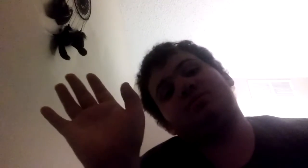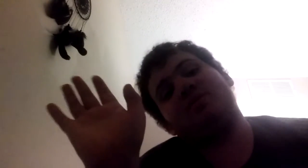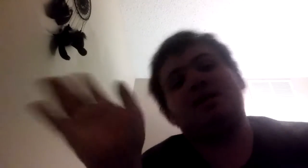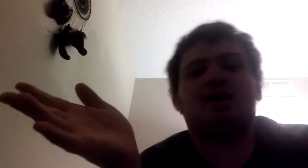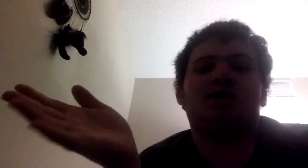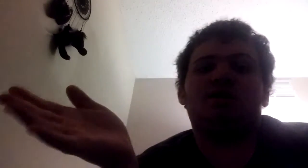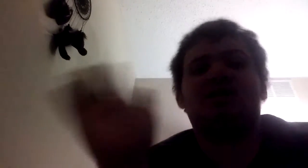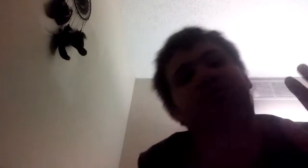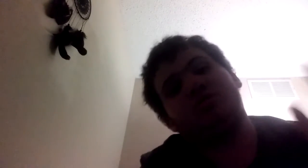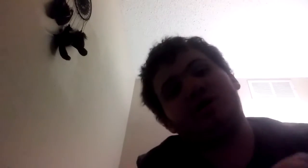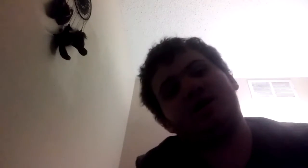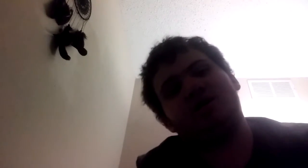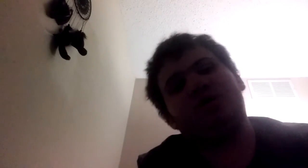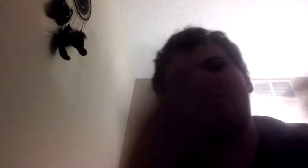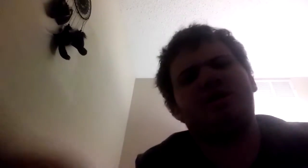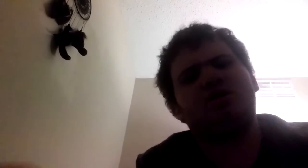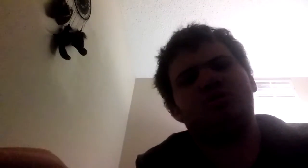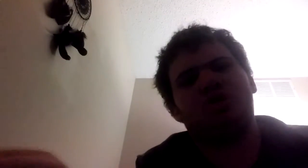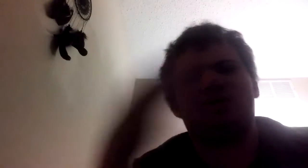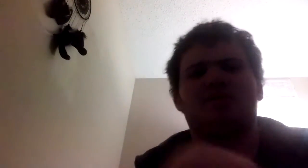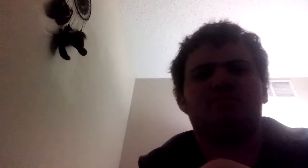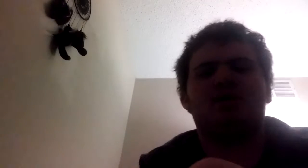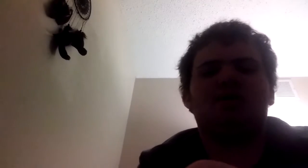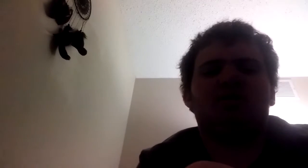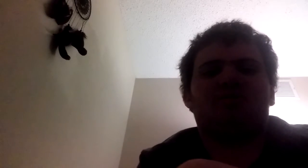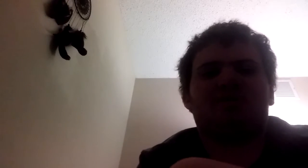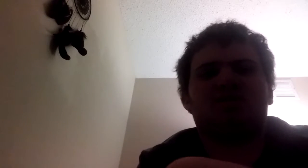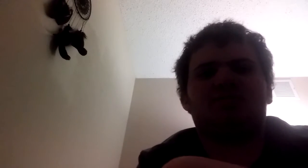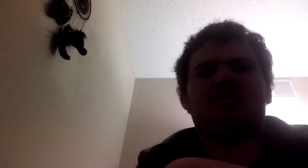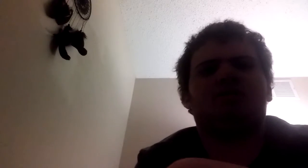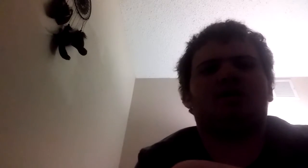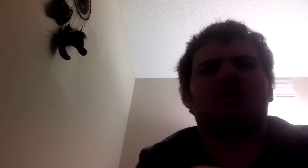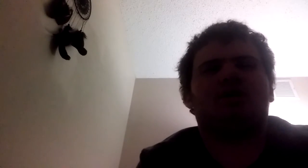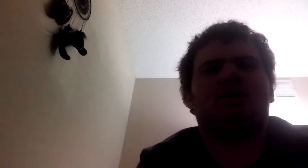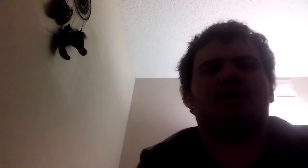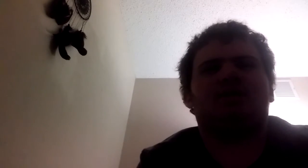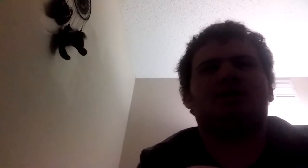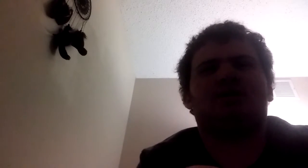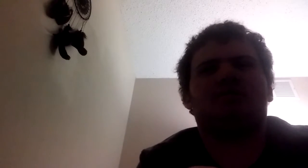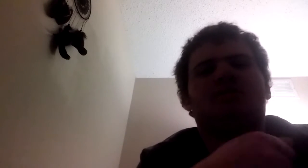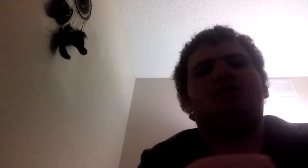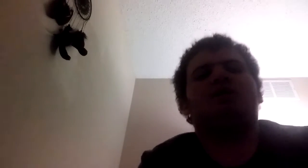SpongeBob is a TV show created character. He wasn't made on YouTube. He was made on TV, I think.